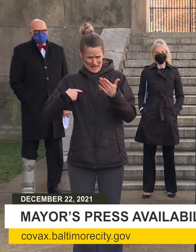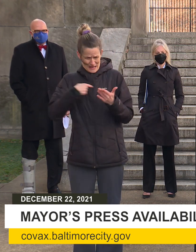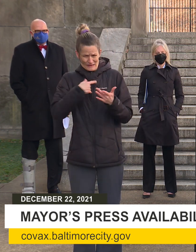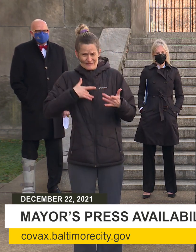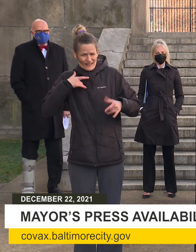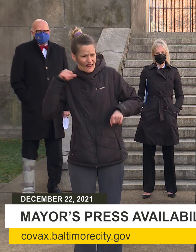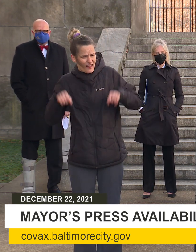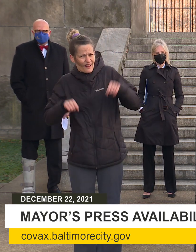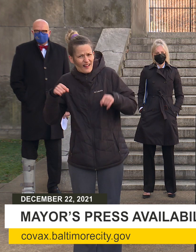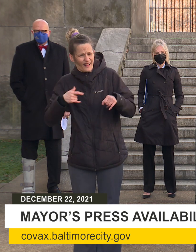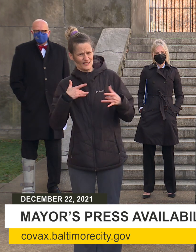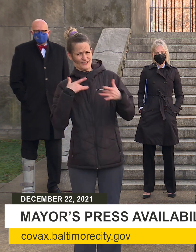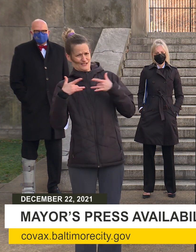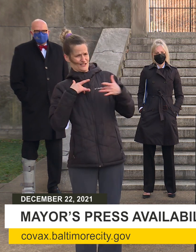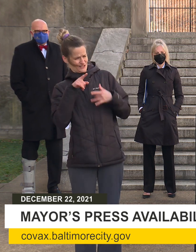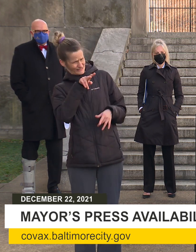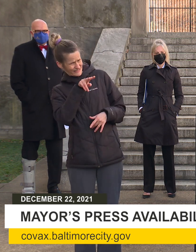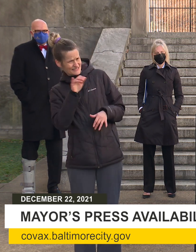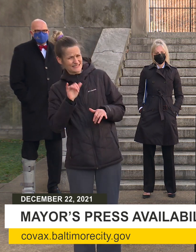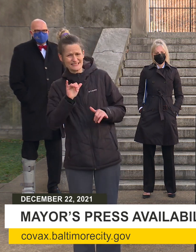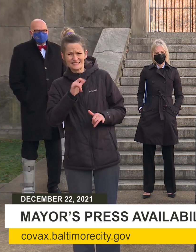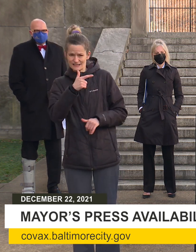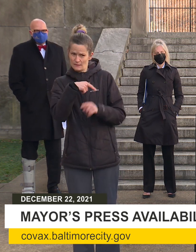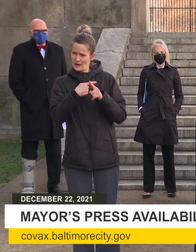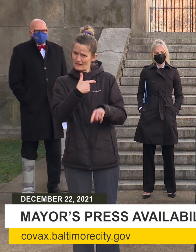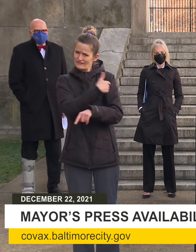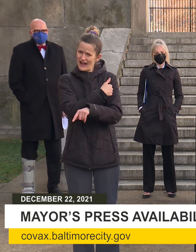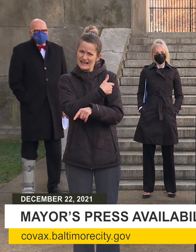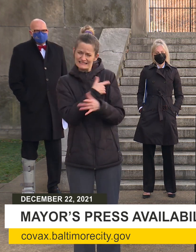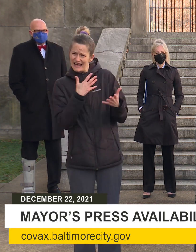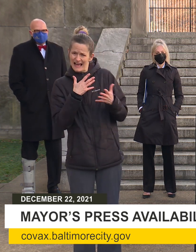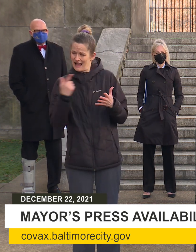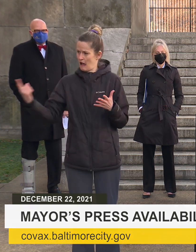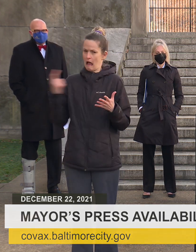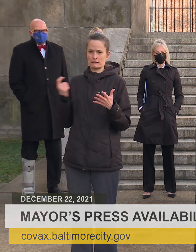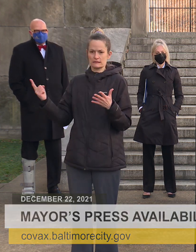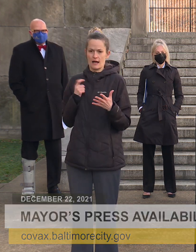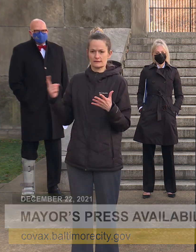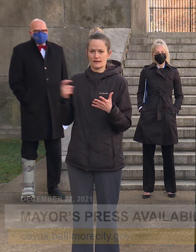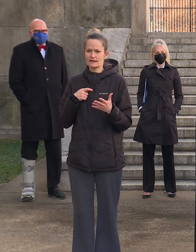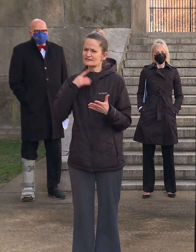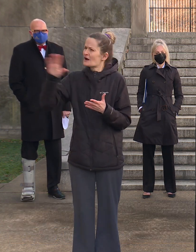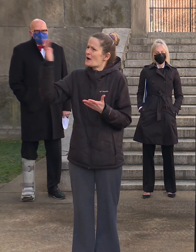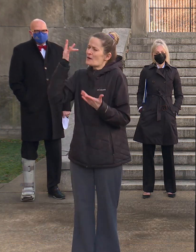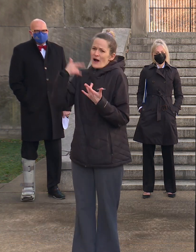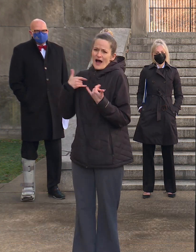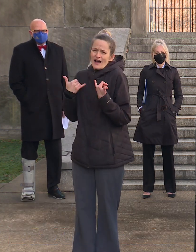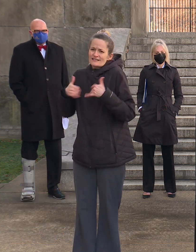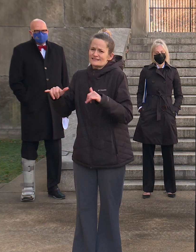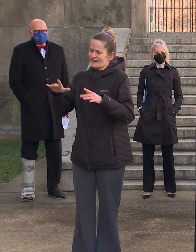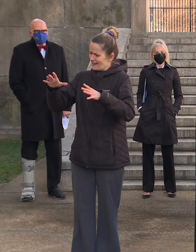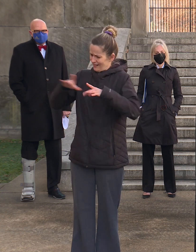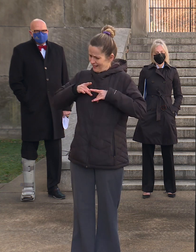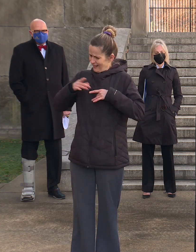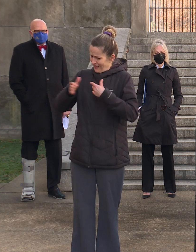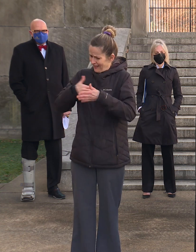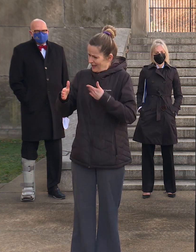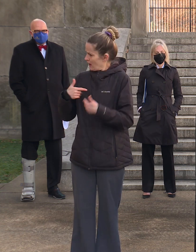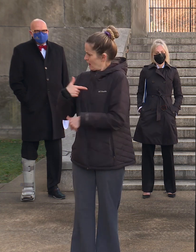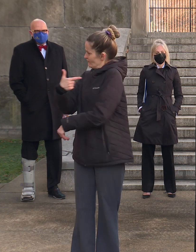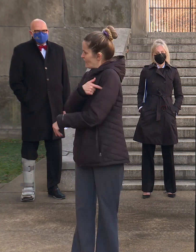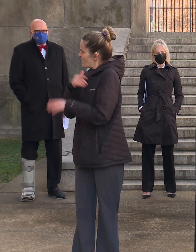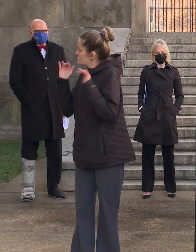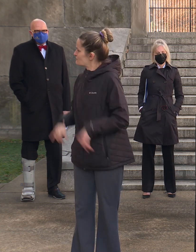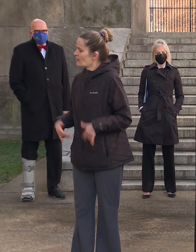often asked, why can I still get infected after getting the vaccine? These vaccines were designed